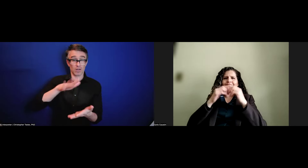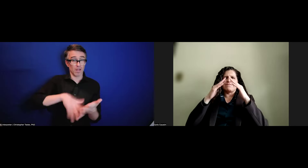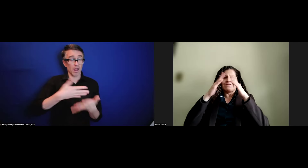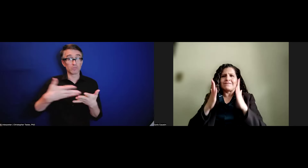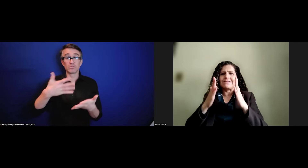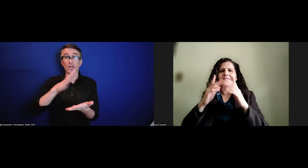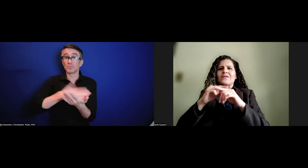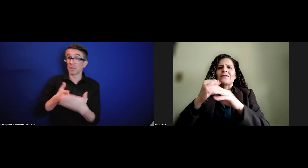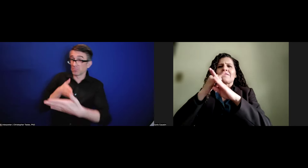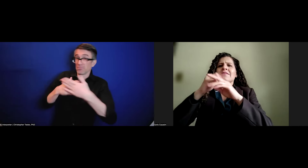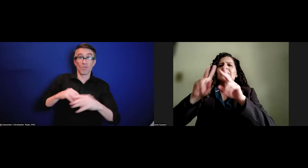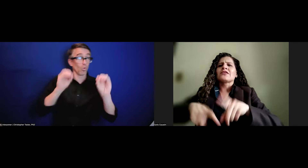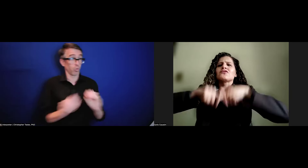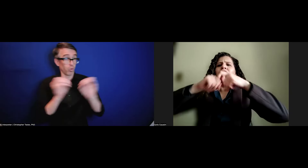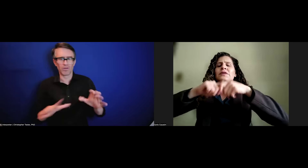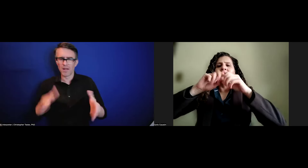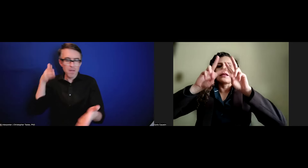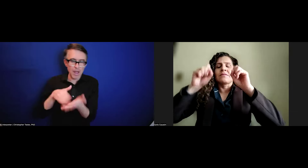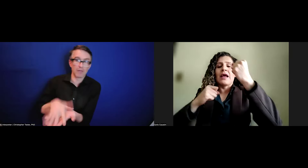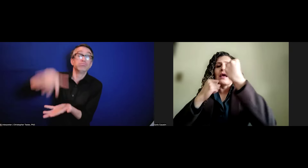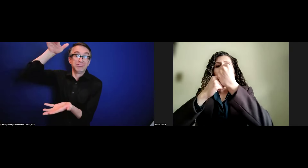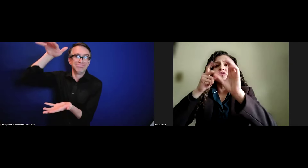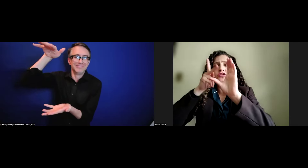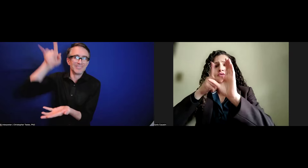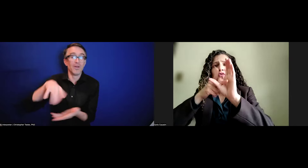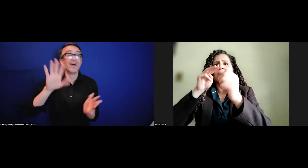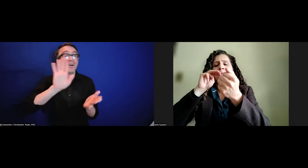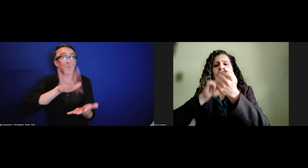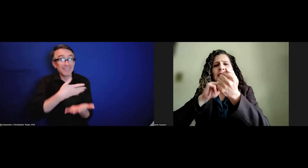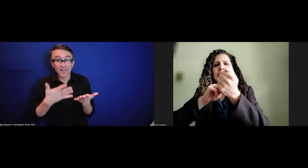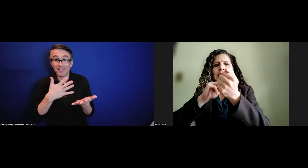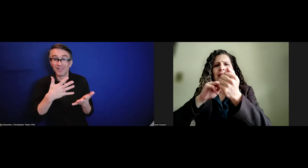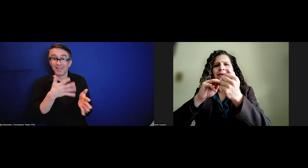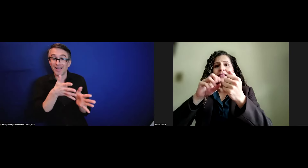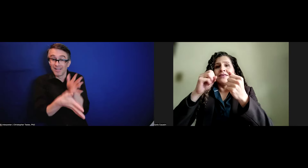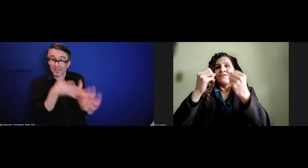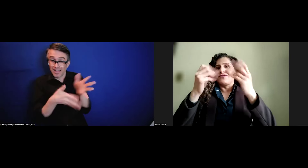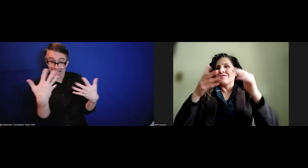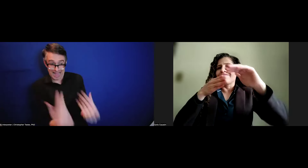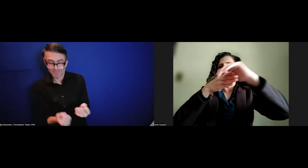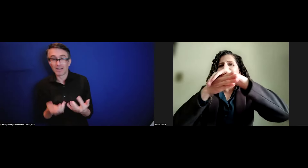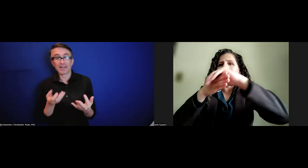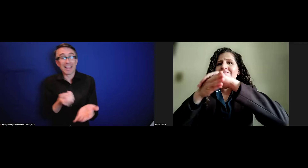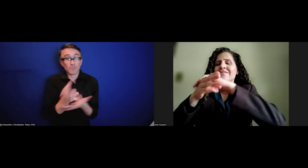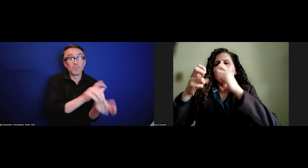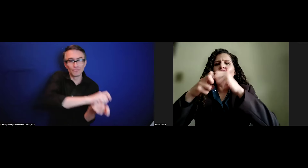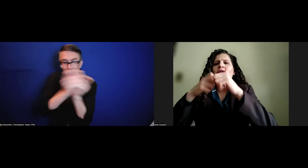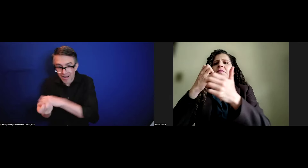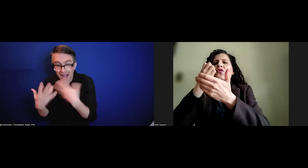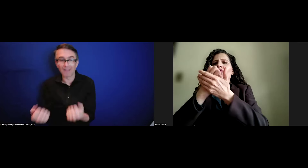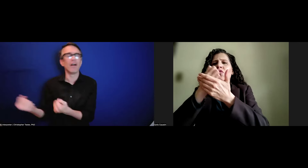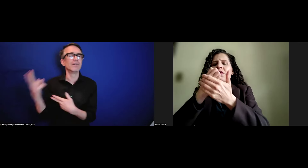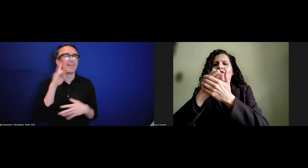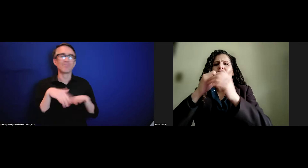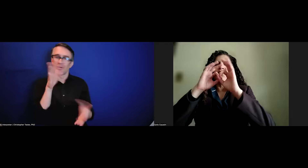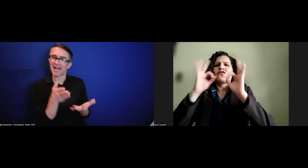quieren realizar una denuncia se privan de hacerlo. Those of No these pueden institutional and firmar public esta barriers that do not evidencia provide